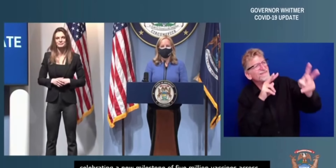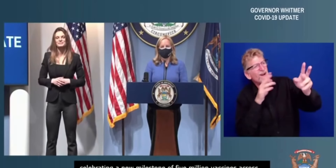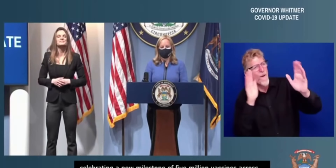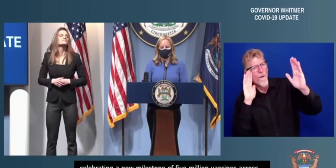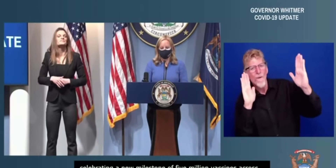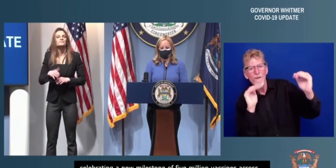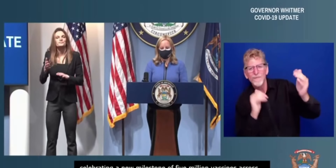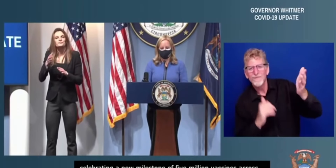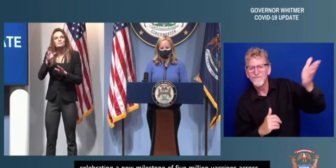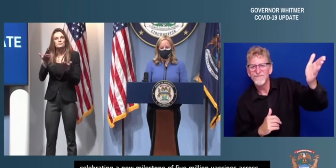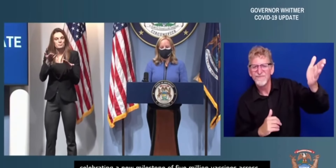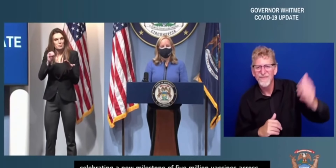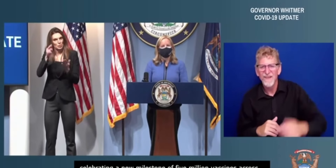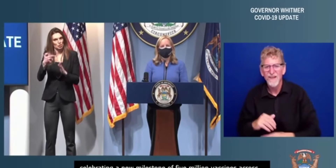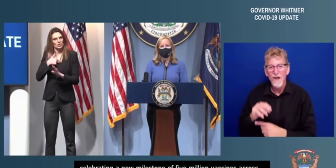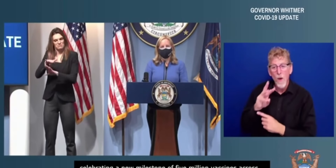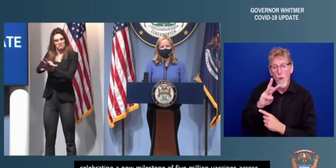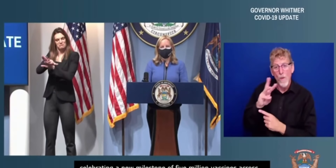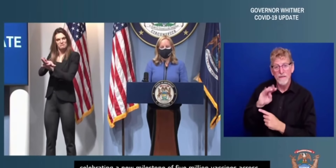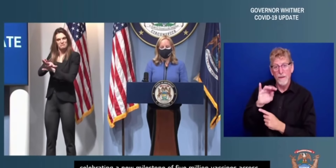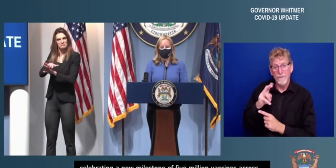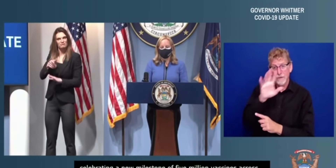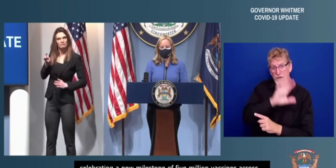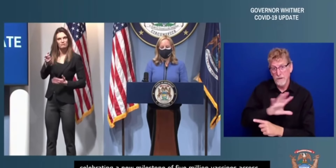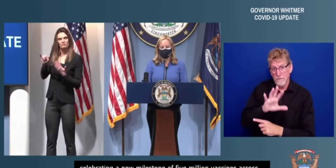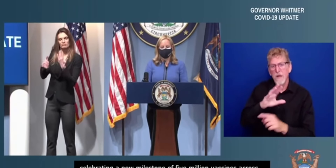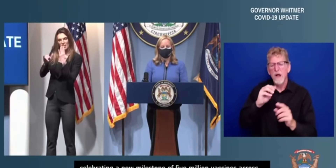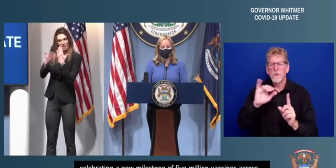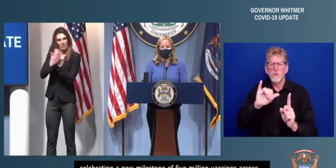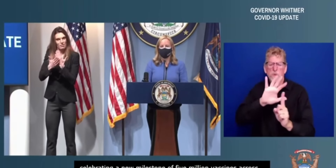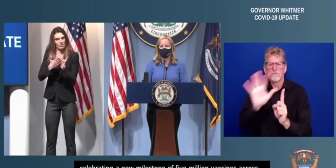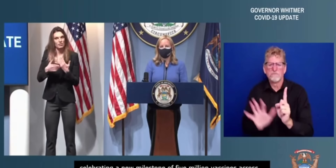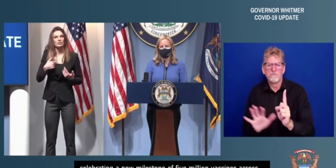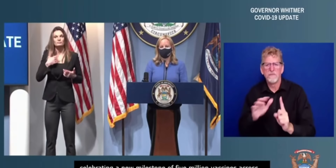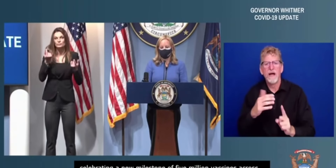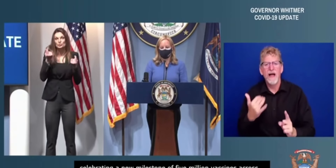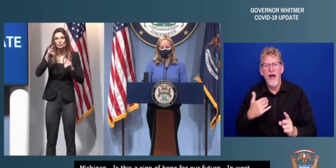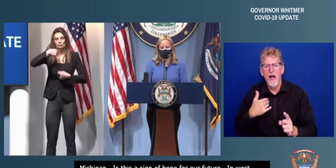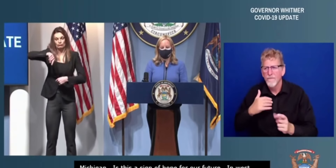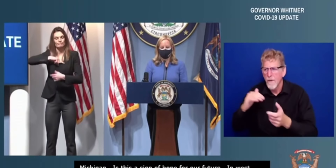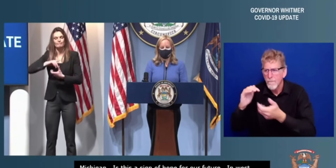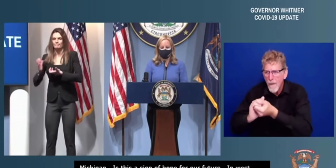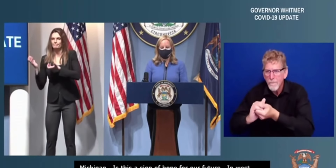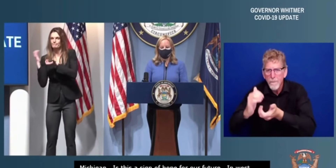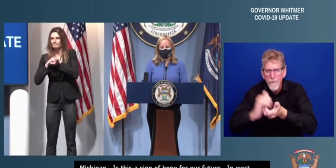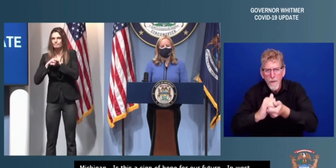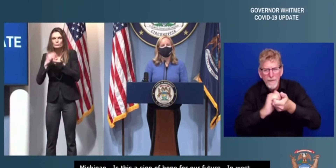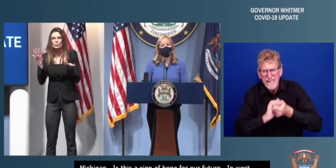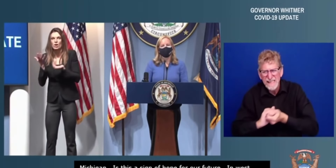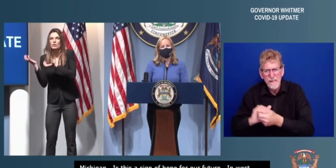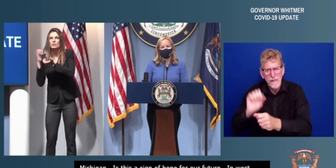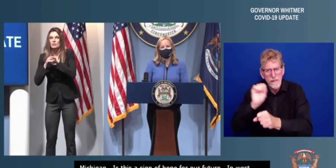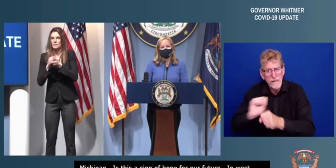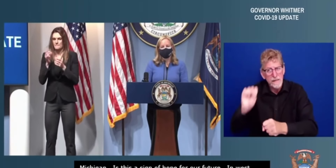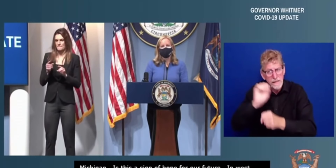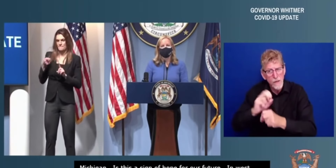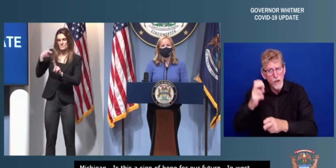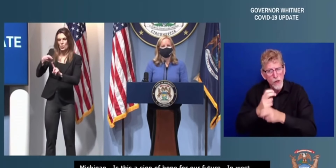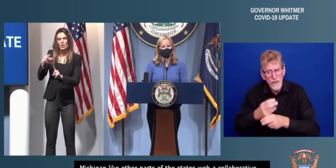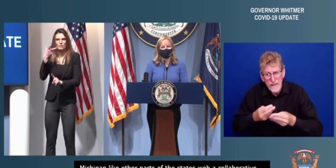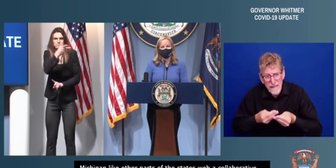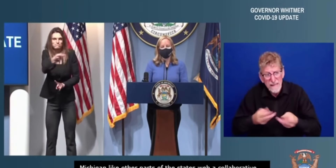parts of our state, we have a collaborative that is working so hard to get vaccine to people as quickly